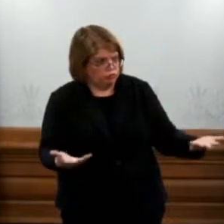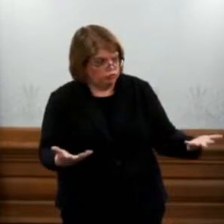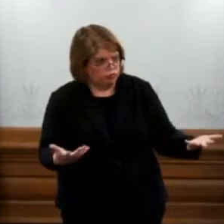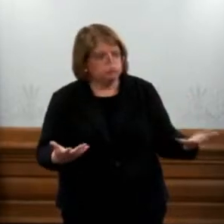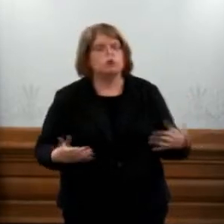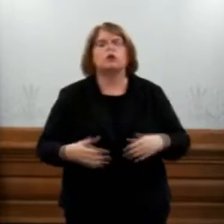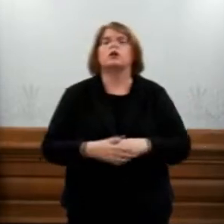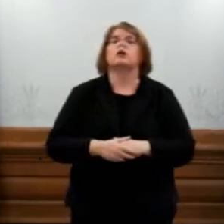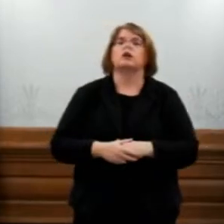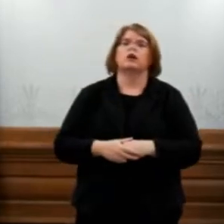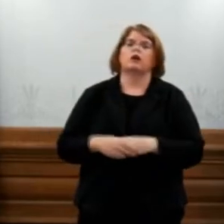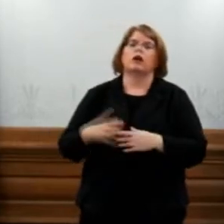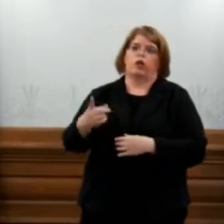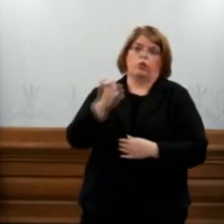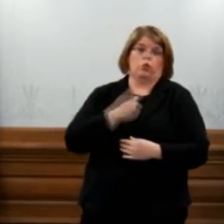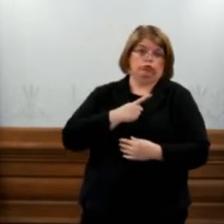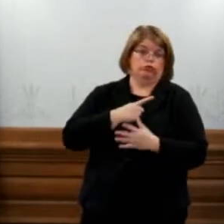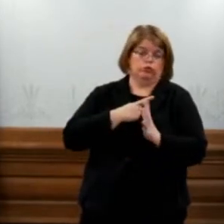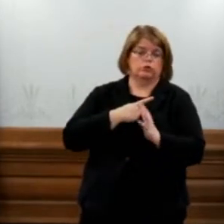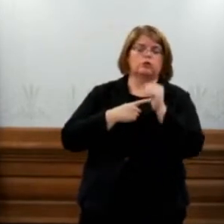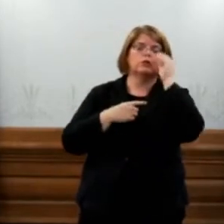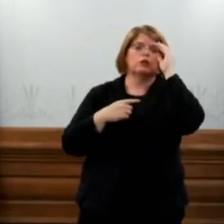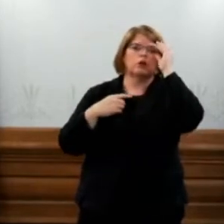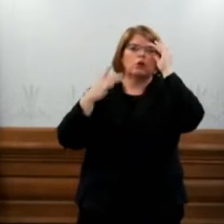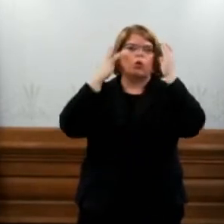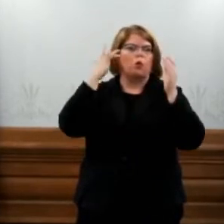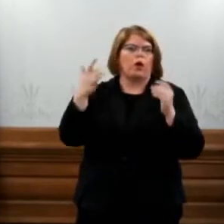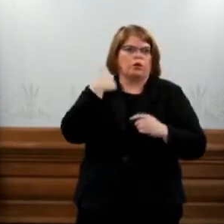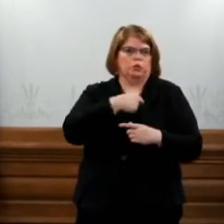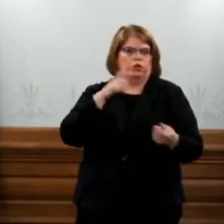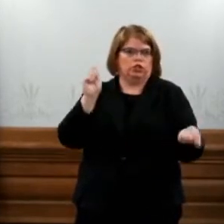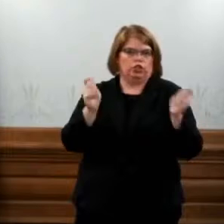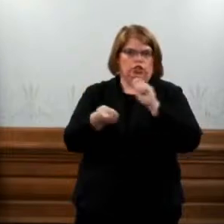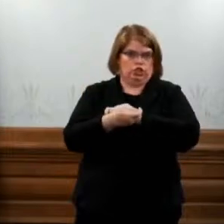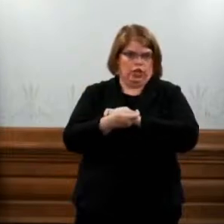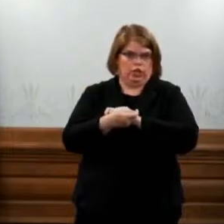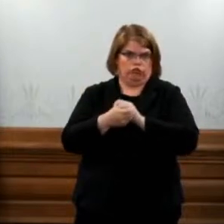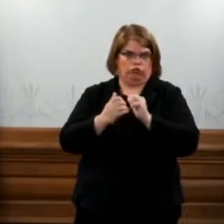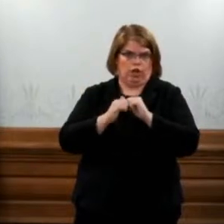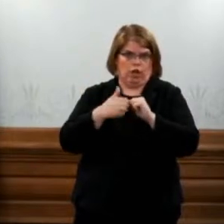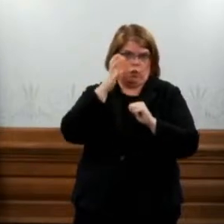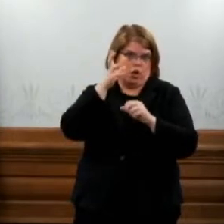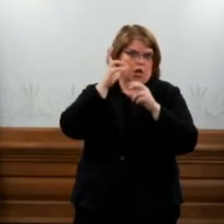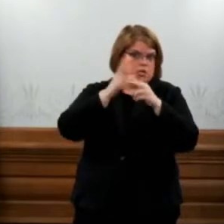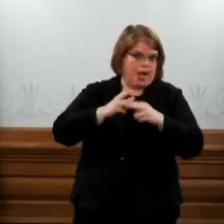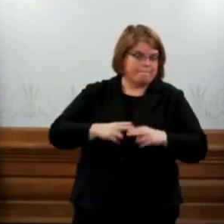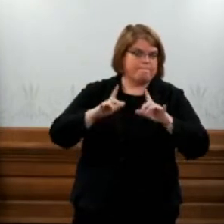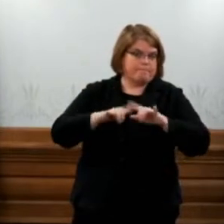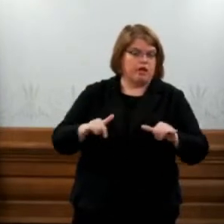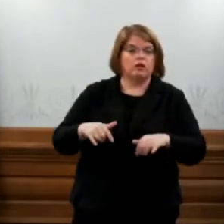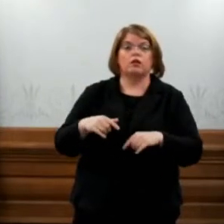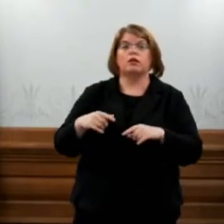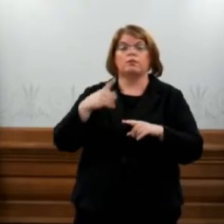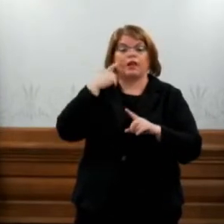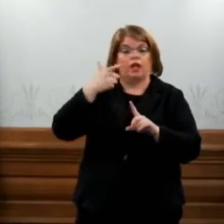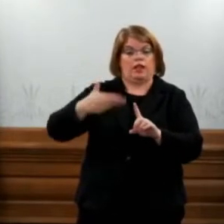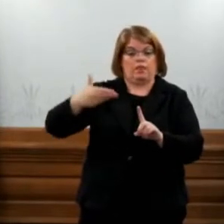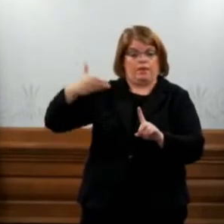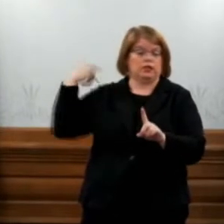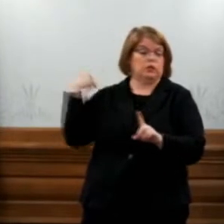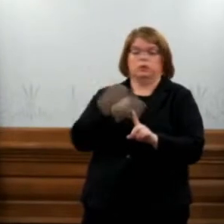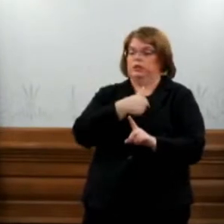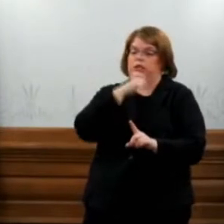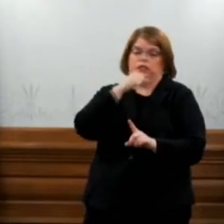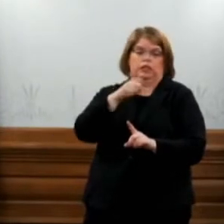local government. The question was, why have we changed? Because in the past, we generally speaking did not release the